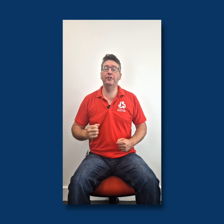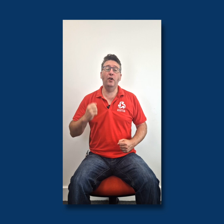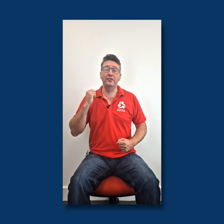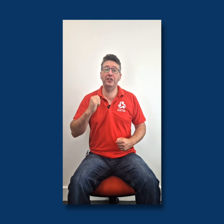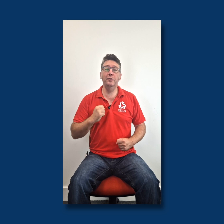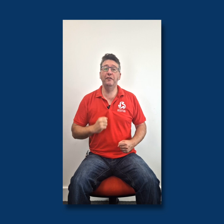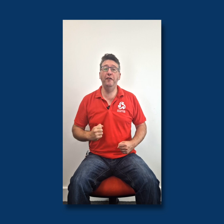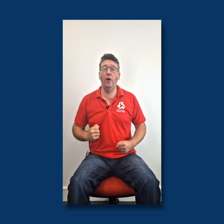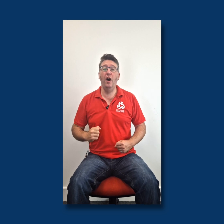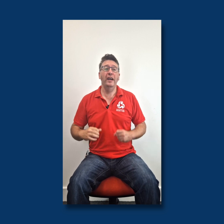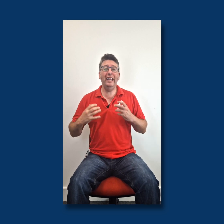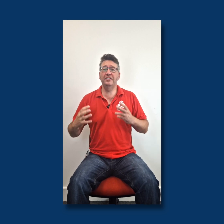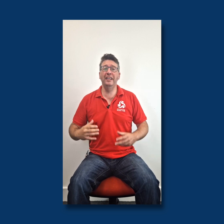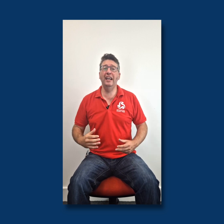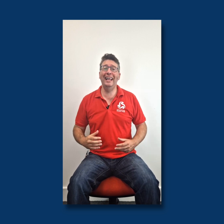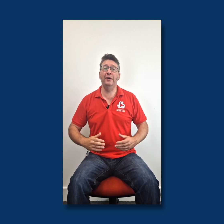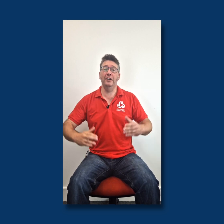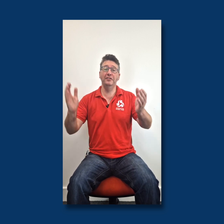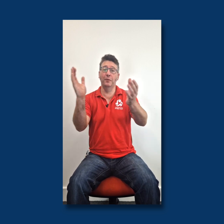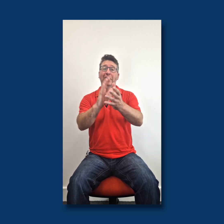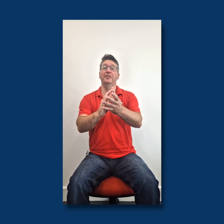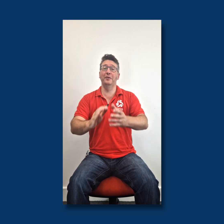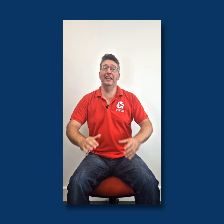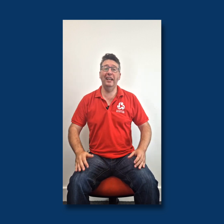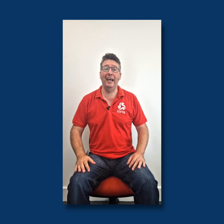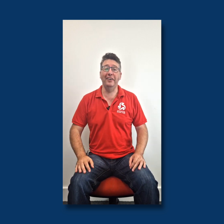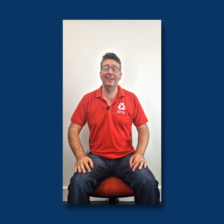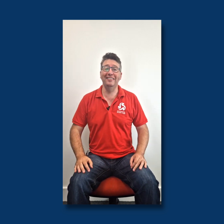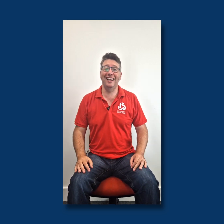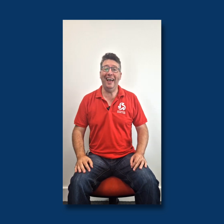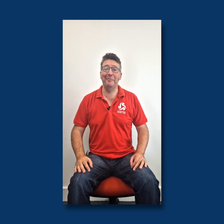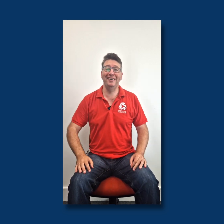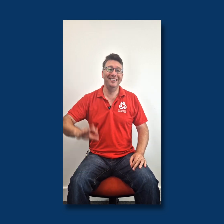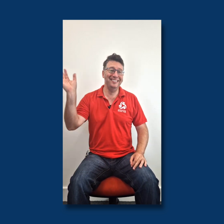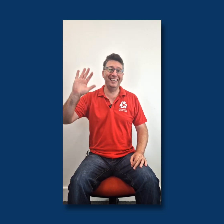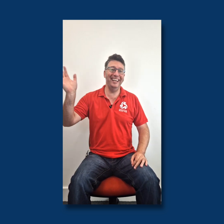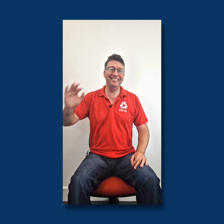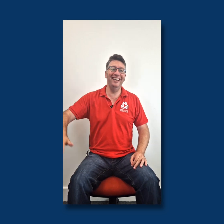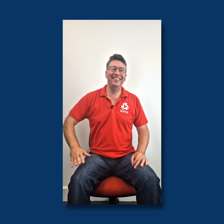sound on 2 and 4 gets a little louder. So we're going to do a little louder as a clap. See you later.